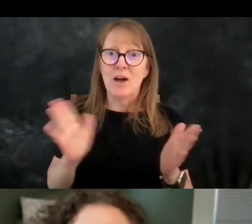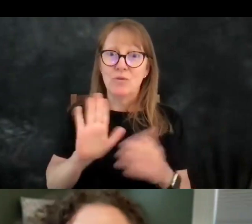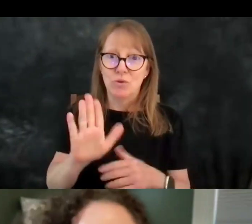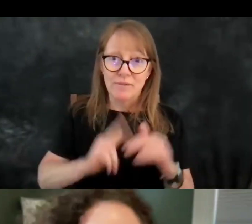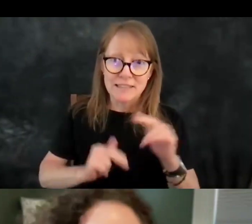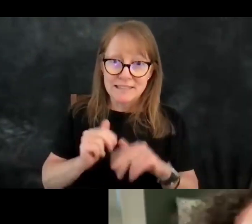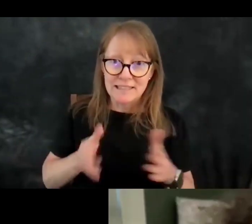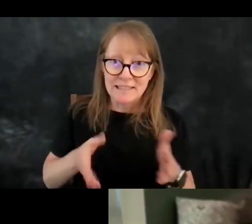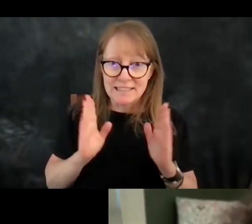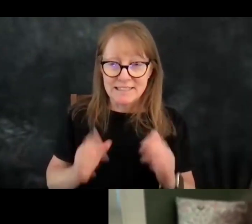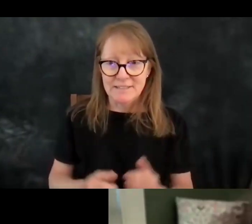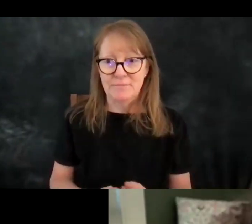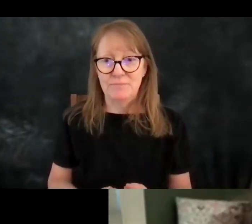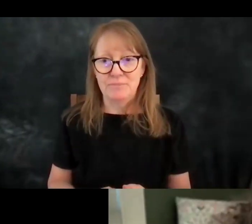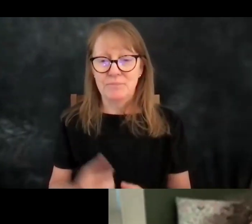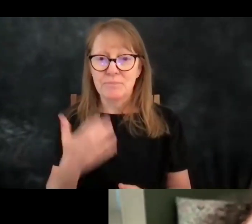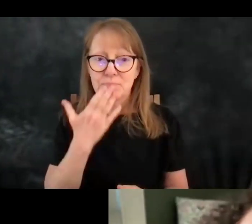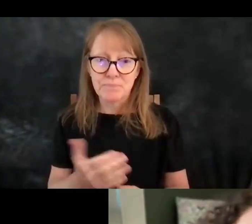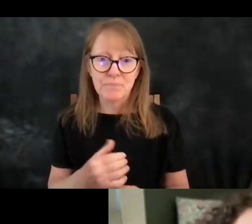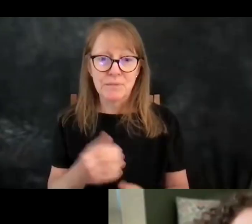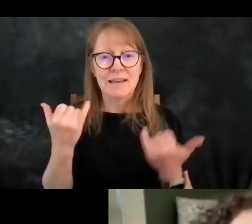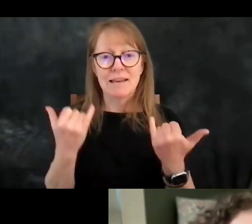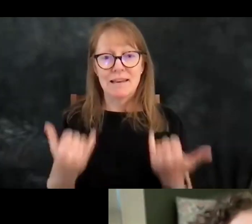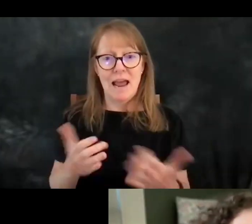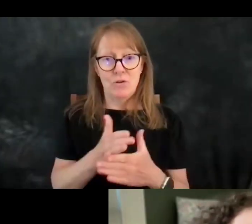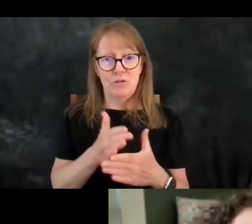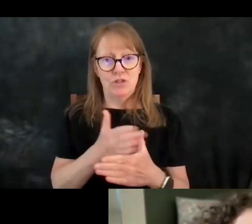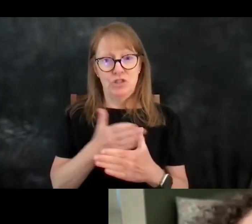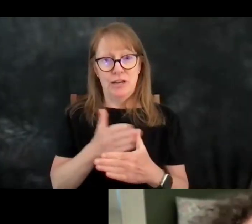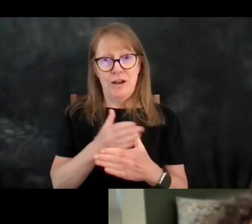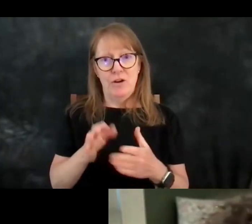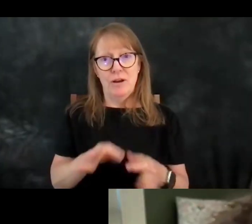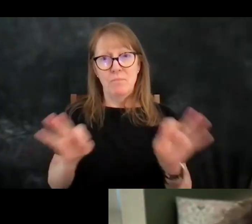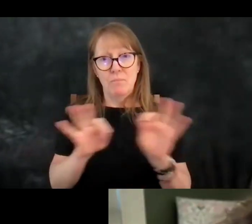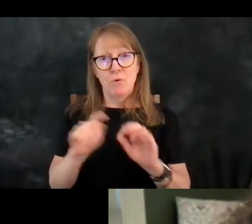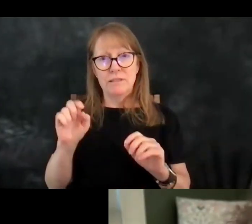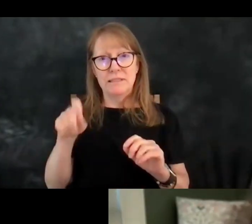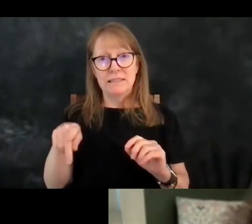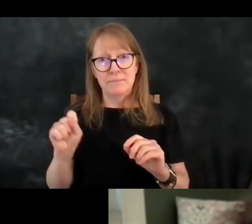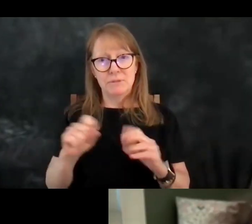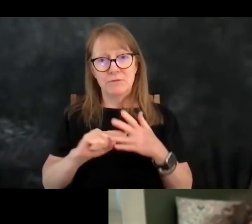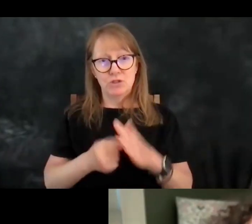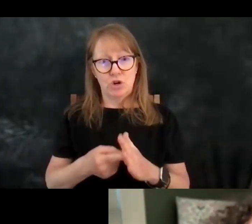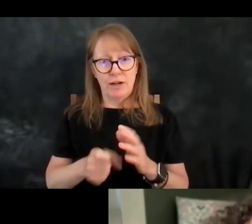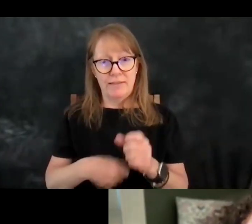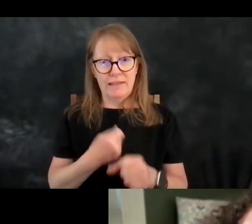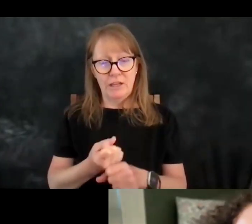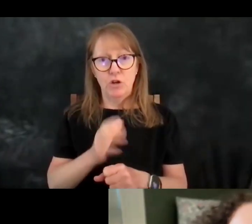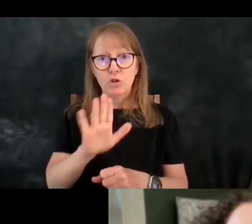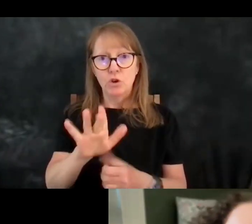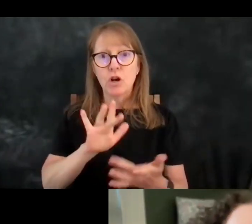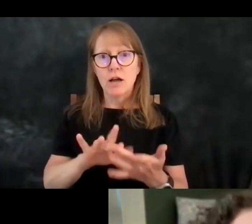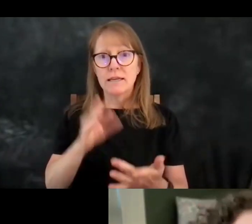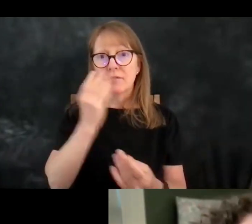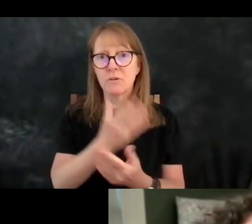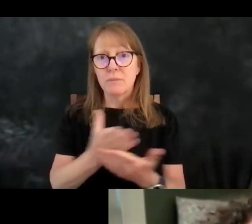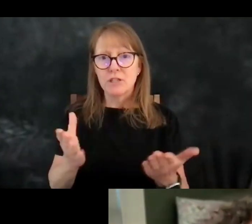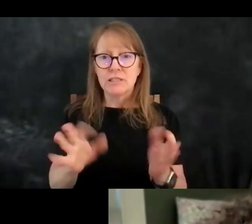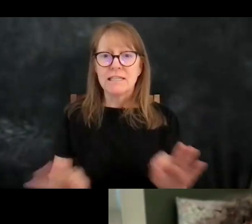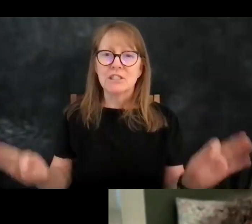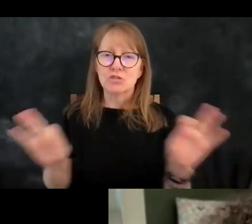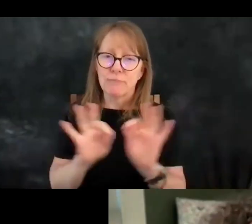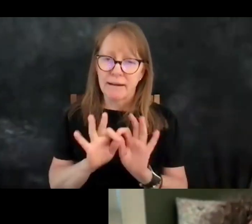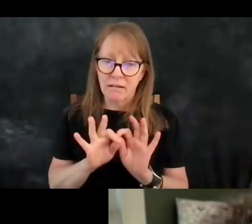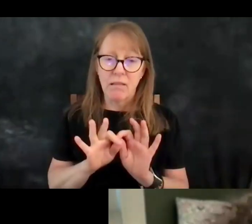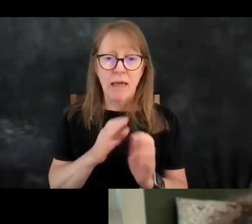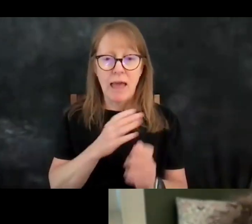Dr. DePina. Now we want to share some important tips for starting the year. Your contact information is critical, and